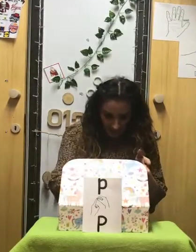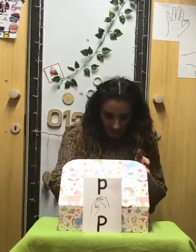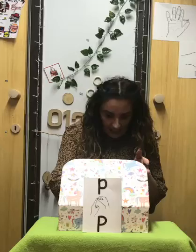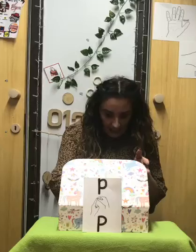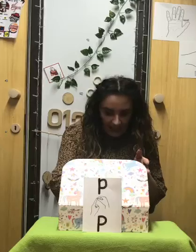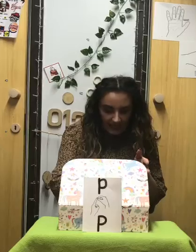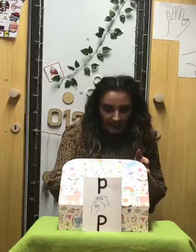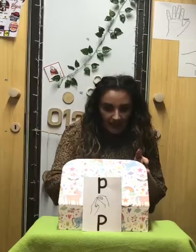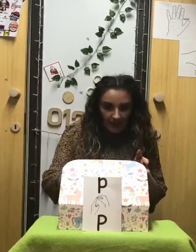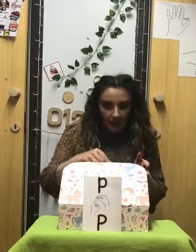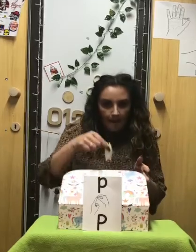It's a